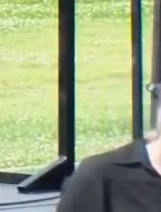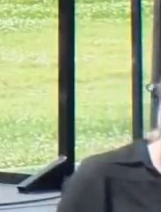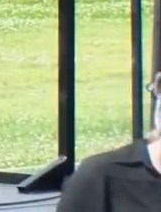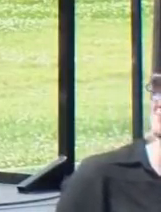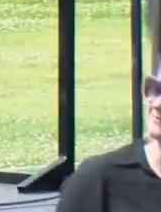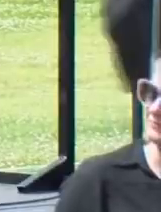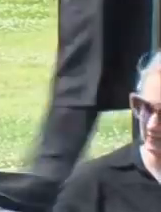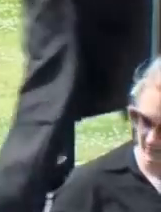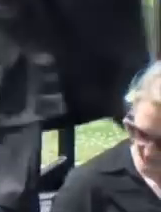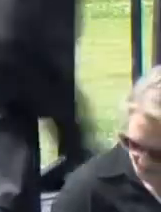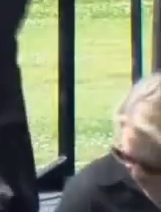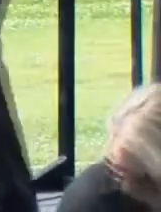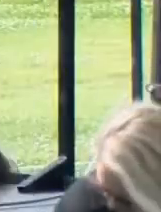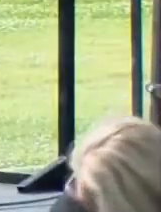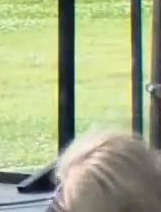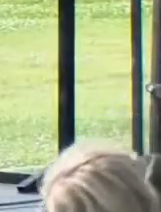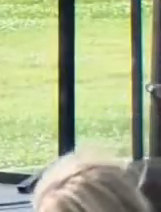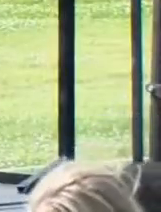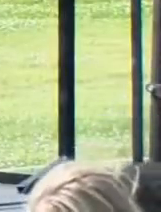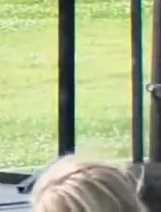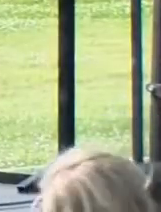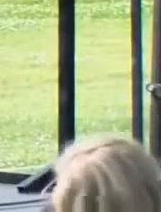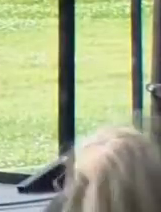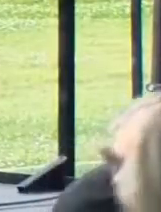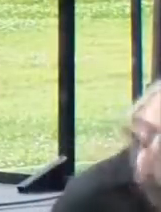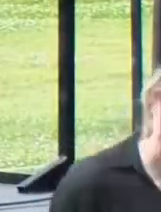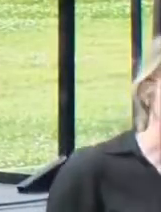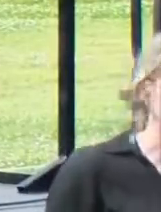Nicholas Feingold.